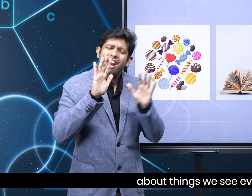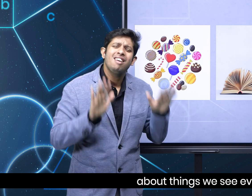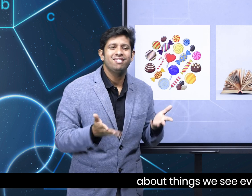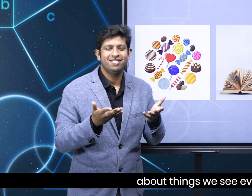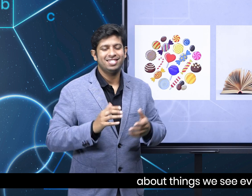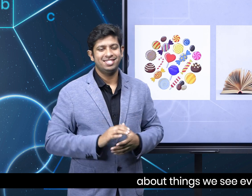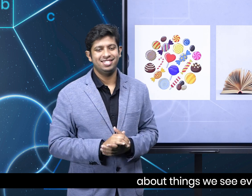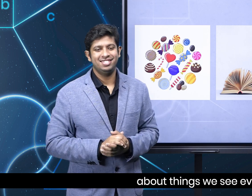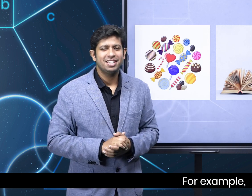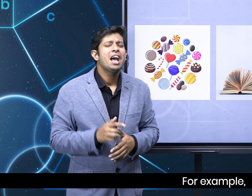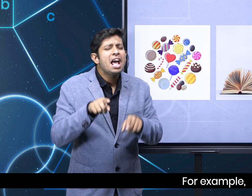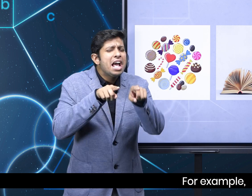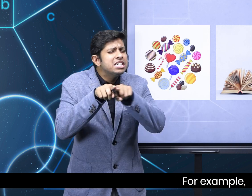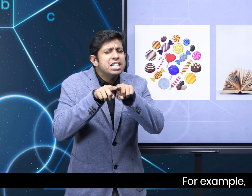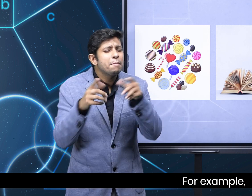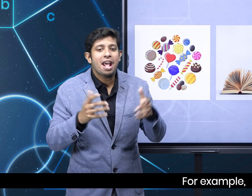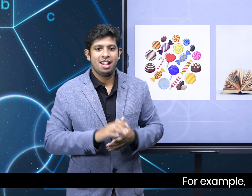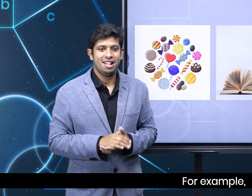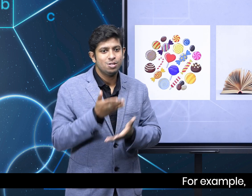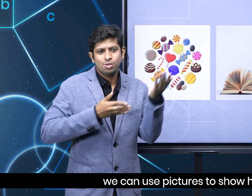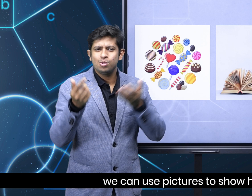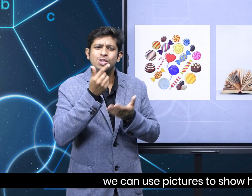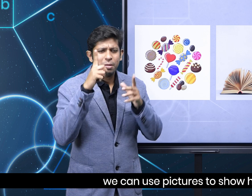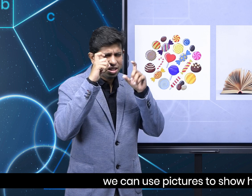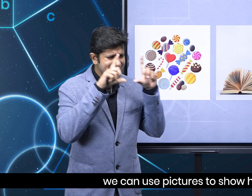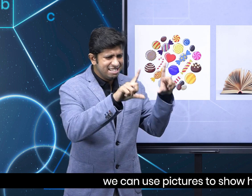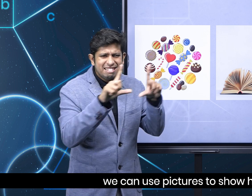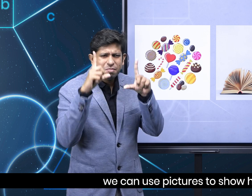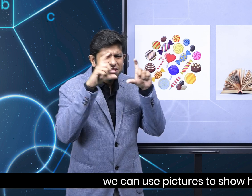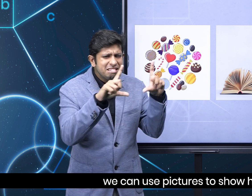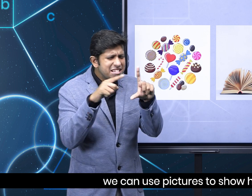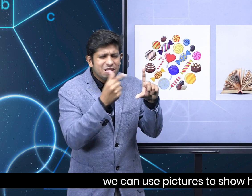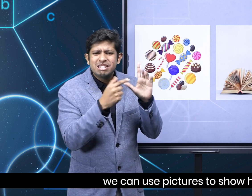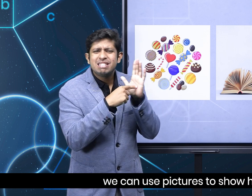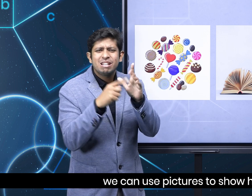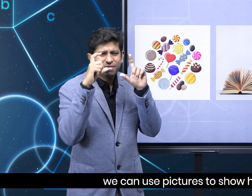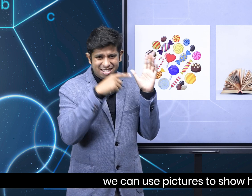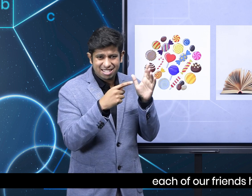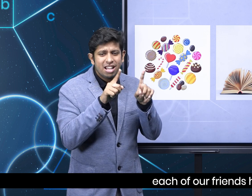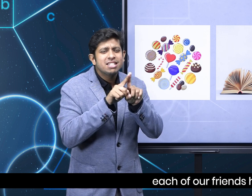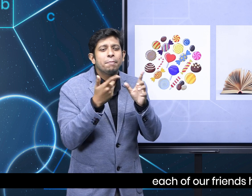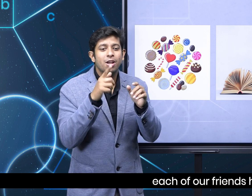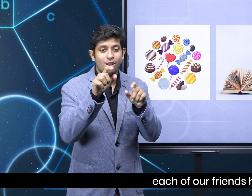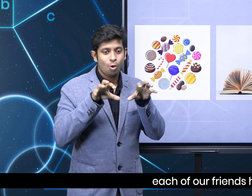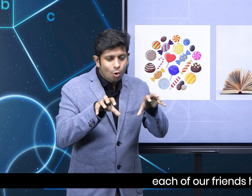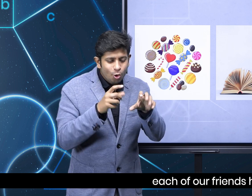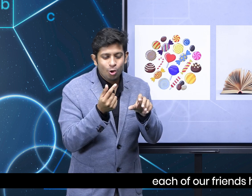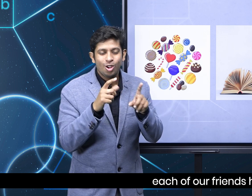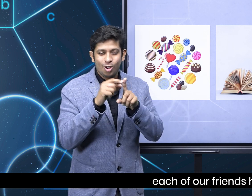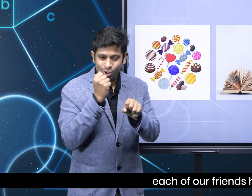day. For example, we can use pictures to show how many pets each of our friends have.